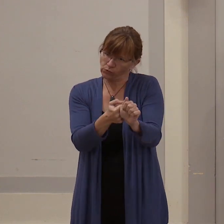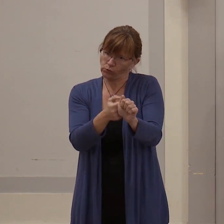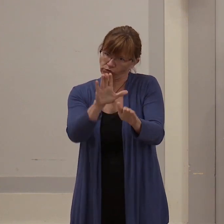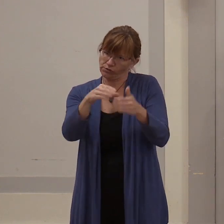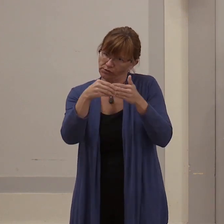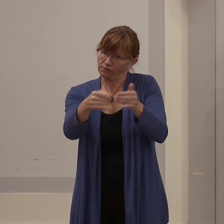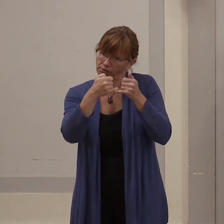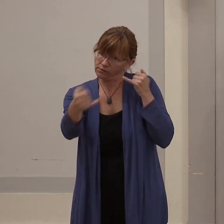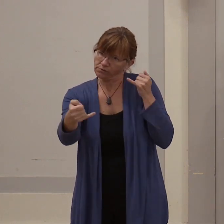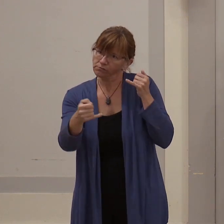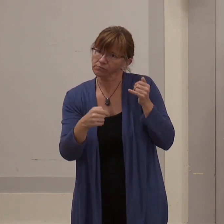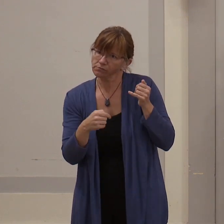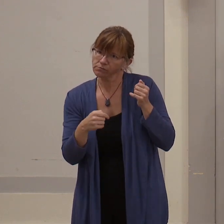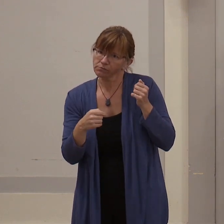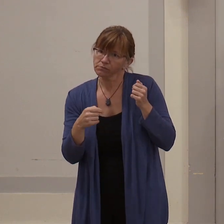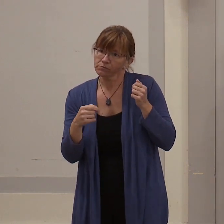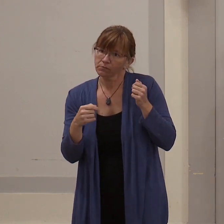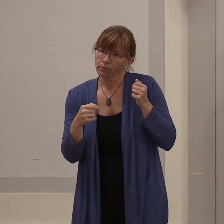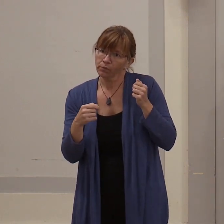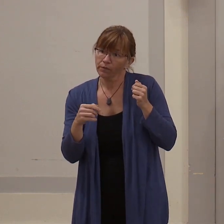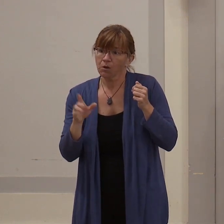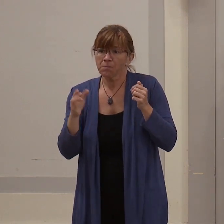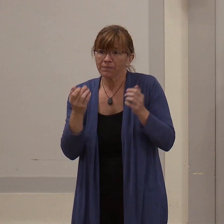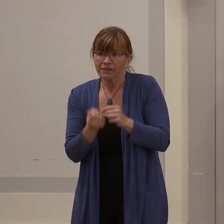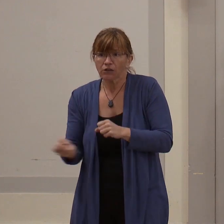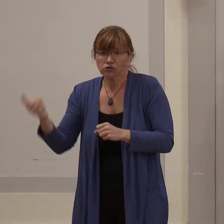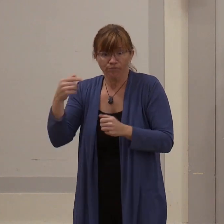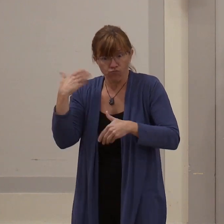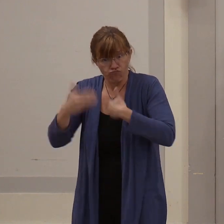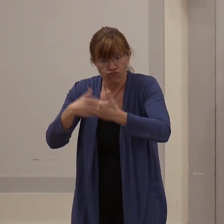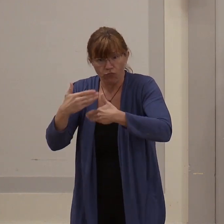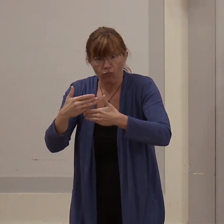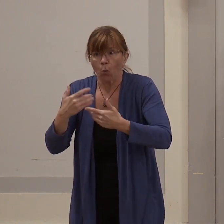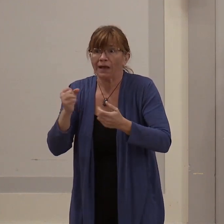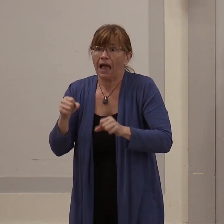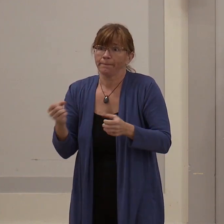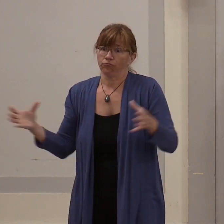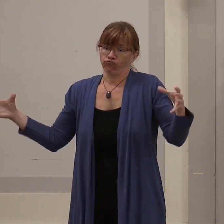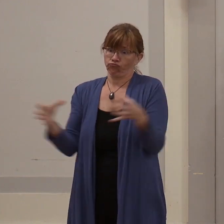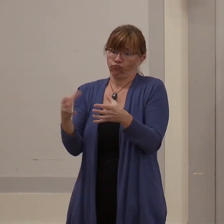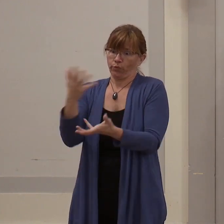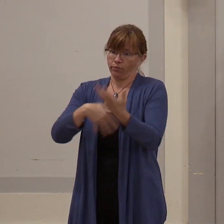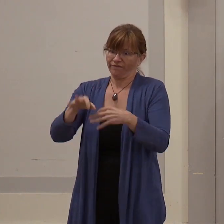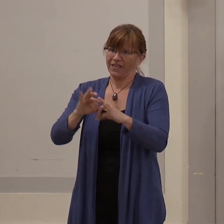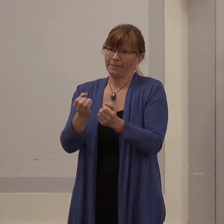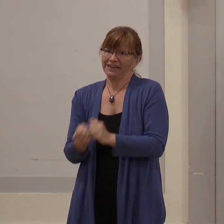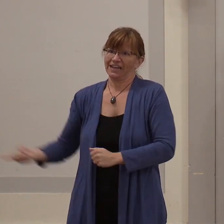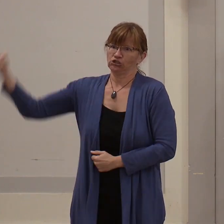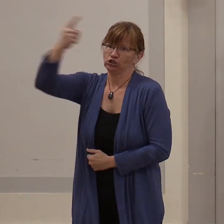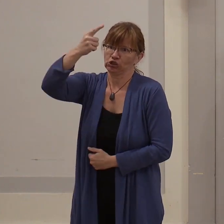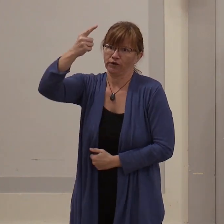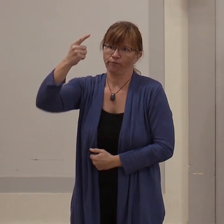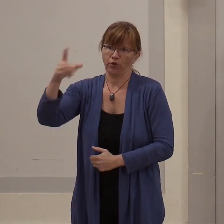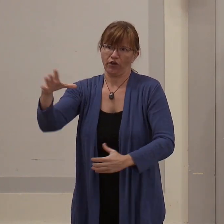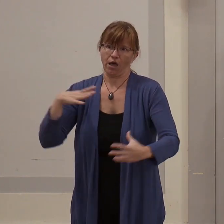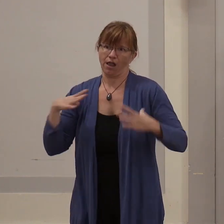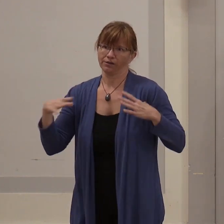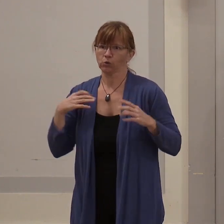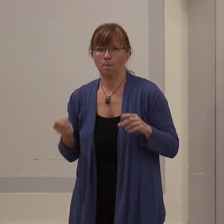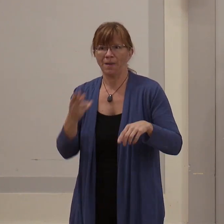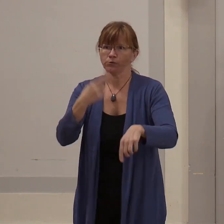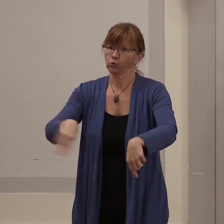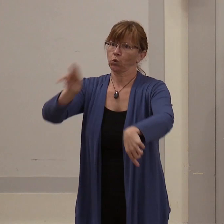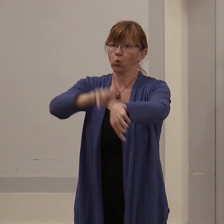celebrate Easter next year with your family, so that hopefully by next year we can go back to the traditional Easter traditions here